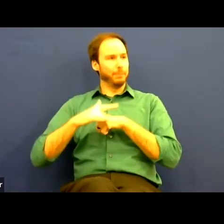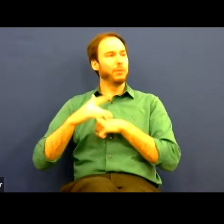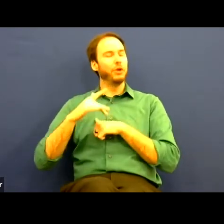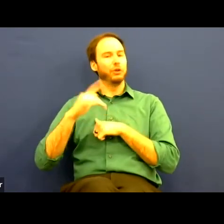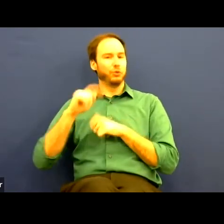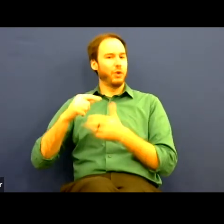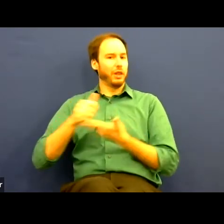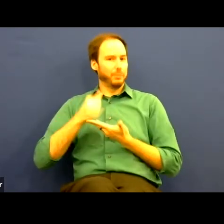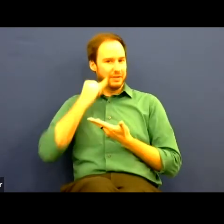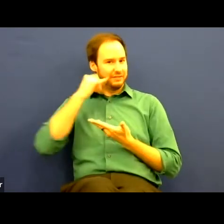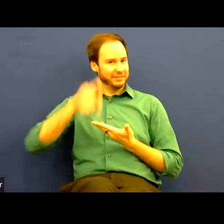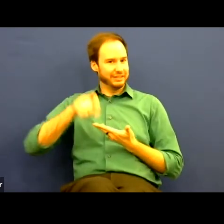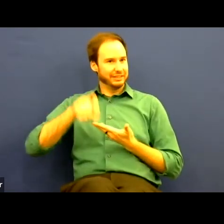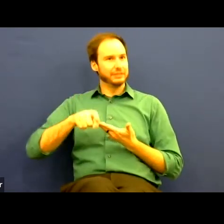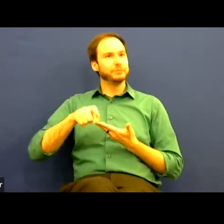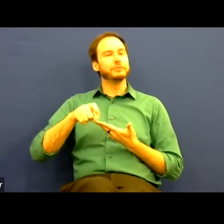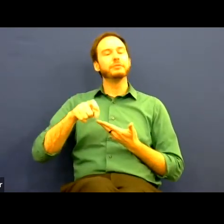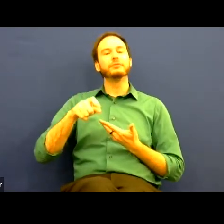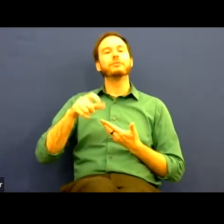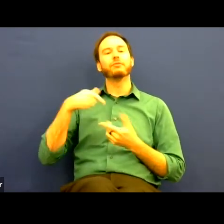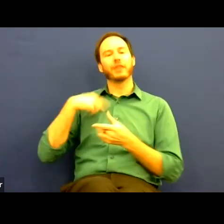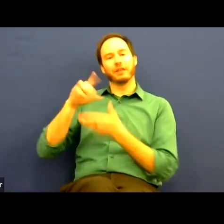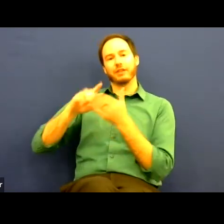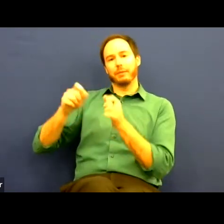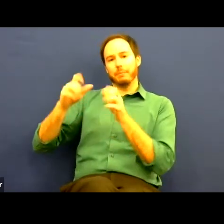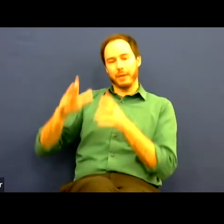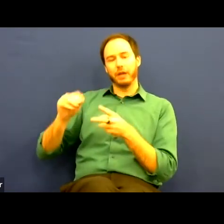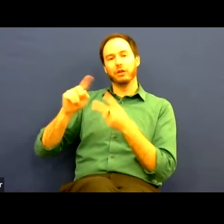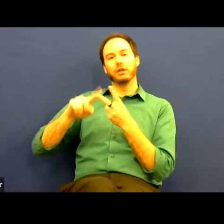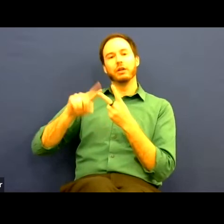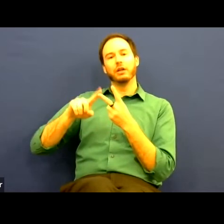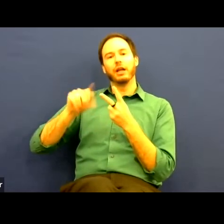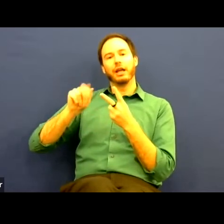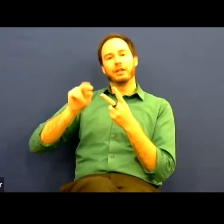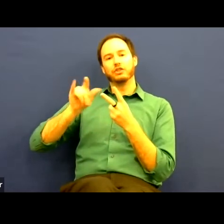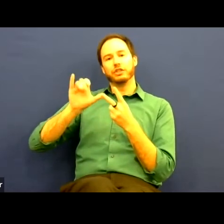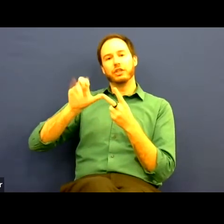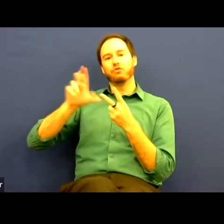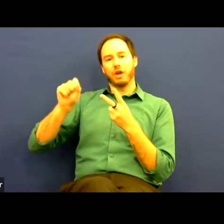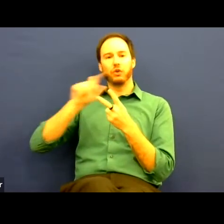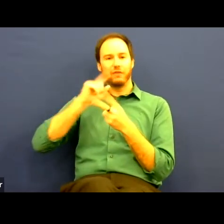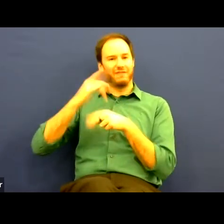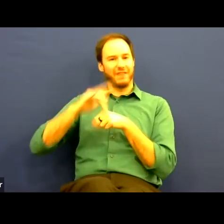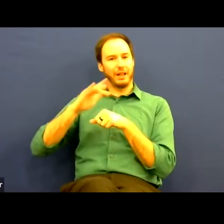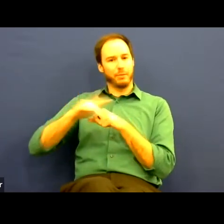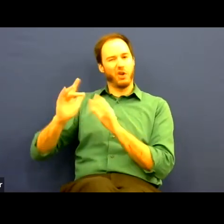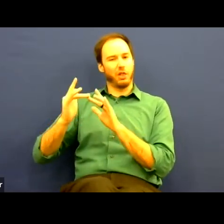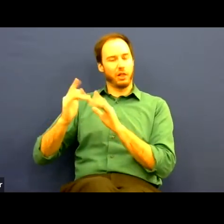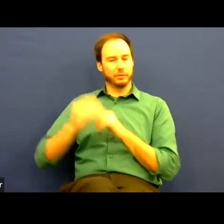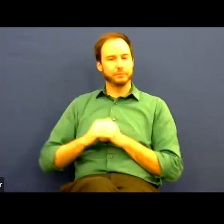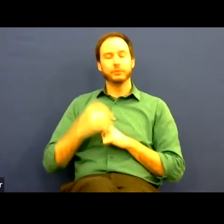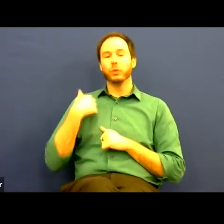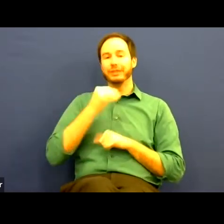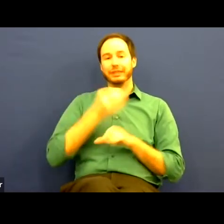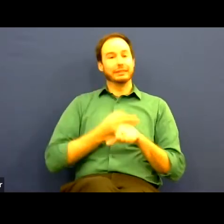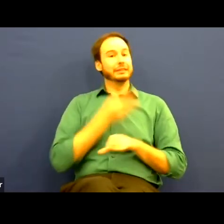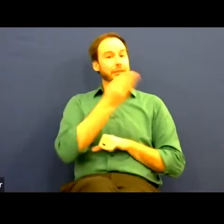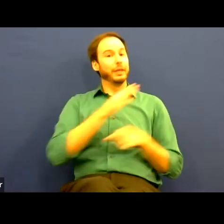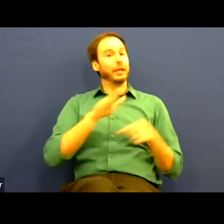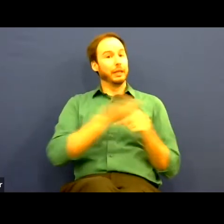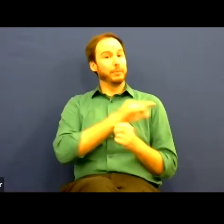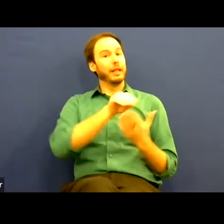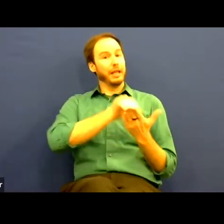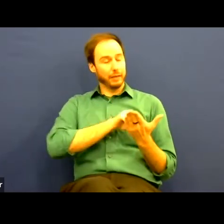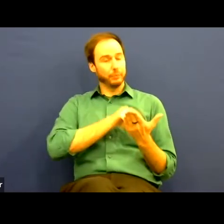questions. Me, Ray Lee, Design Manager, and Angie Prowse are also available if there are any questions. We did submit a complete application.